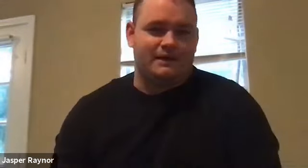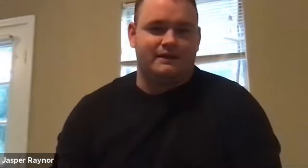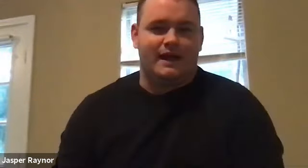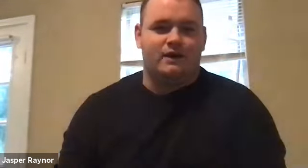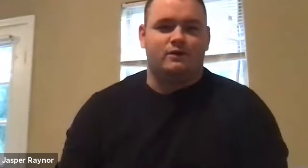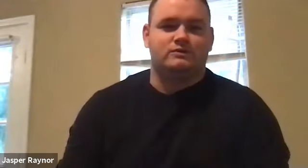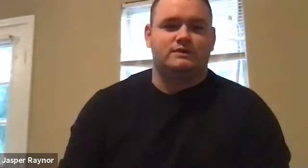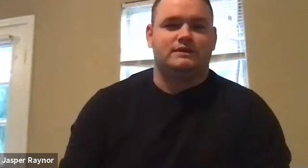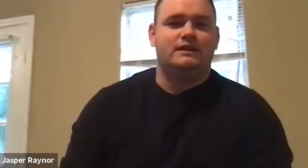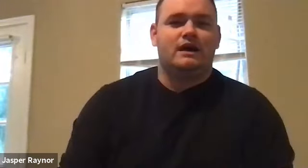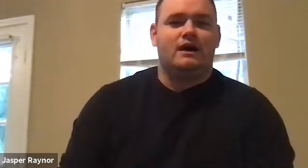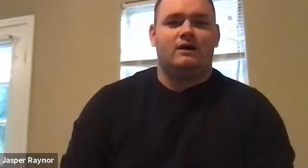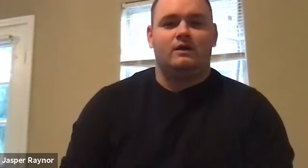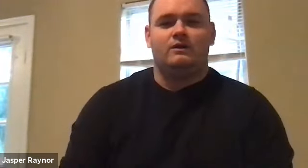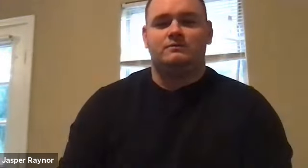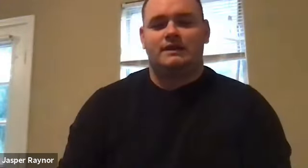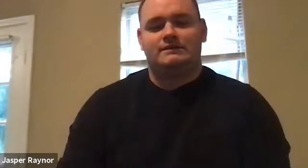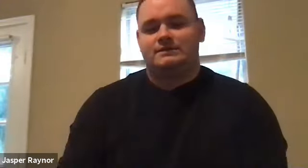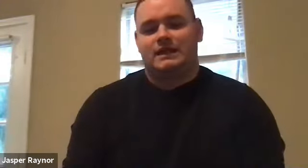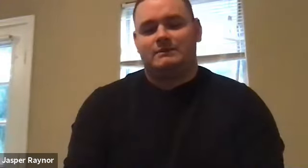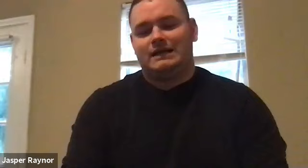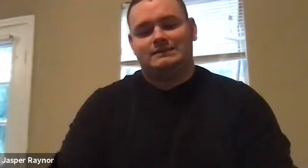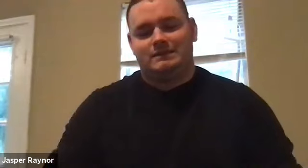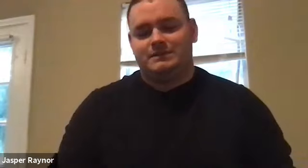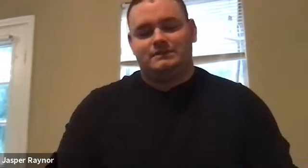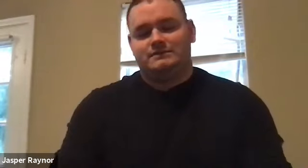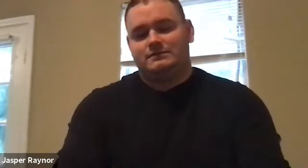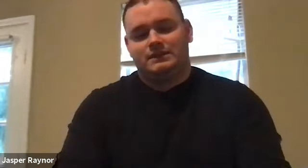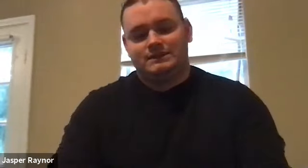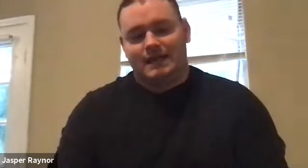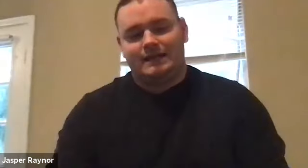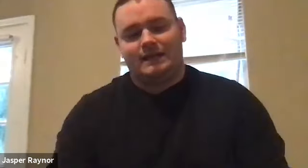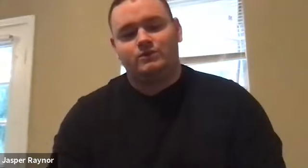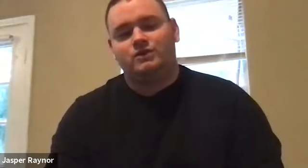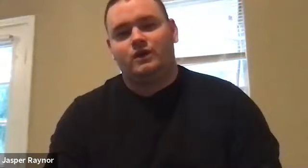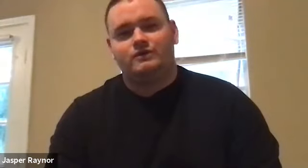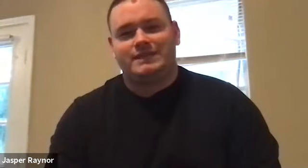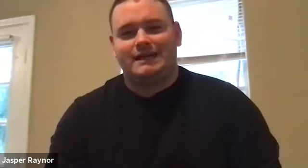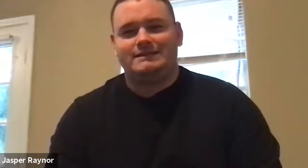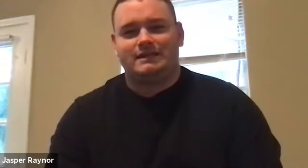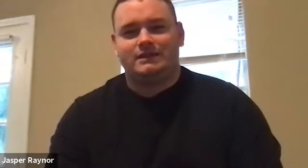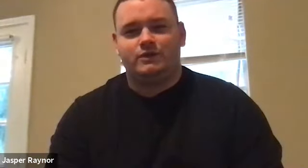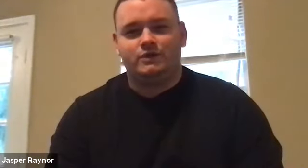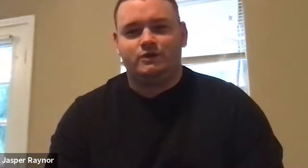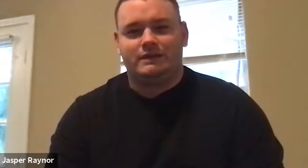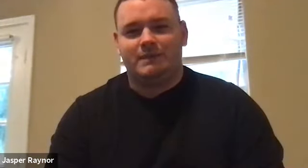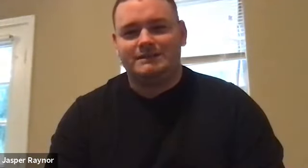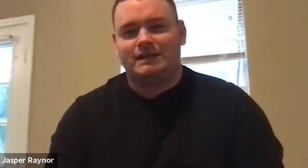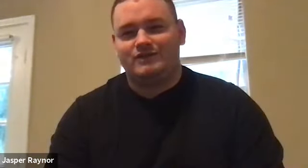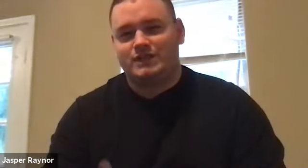feminine nouns, and same concept in sign language. You learn signs that you would use in a basic